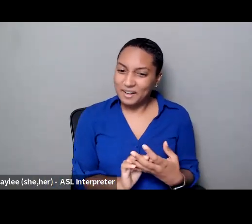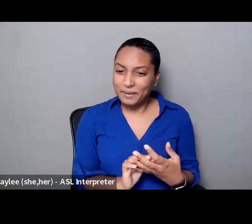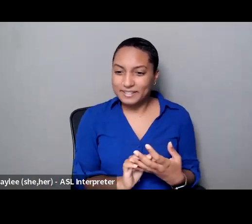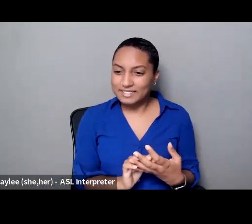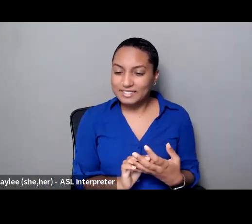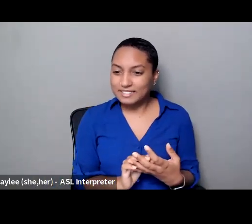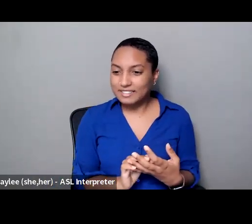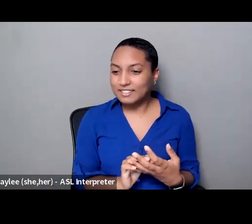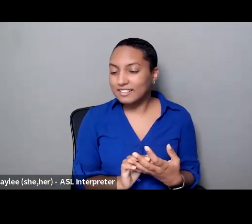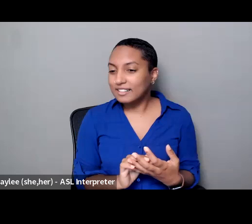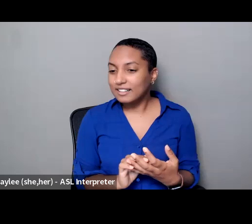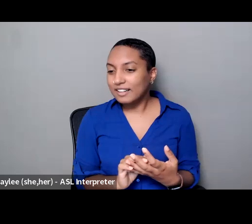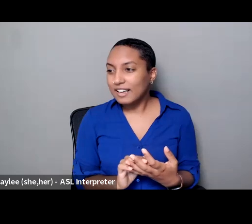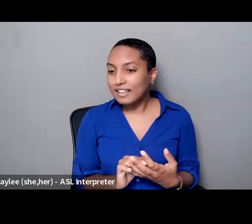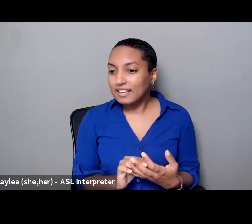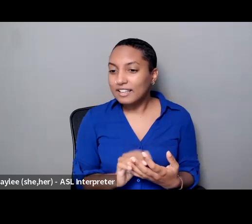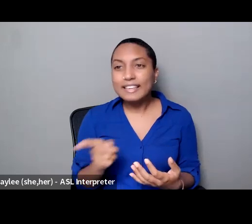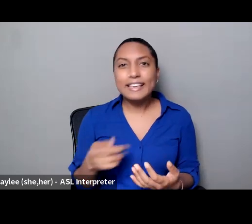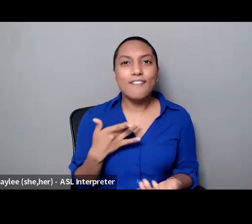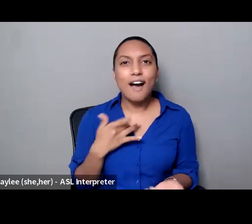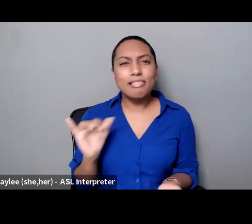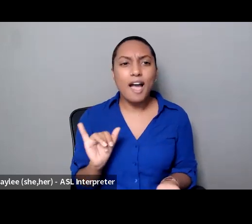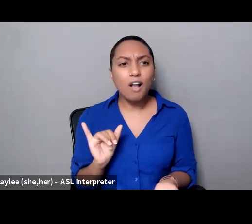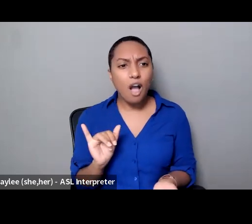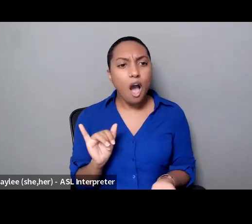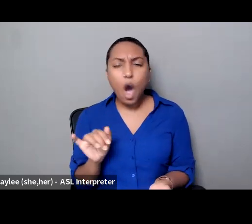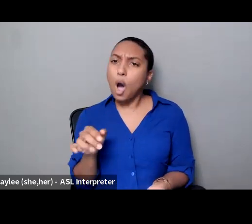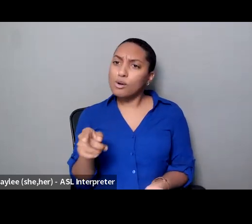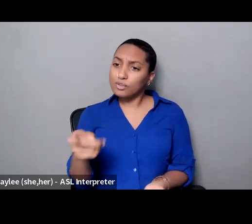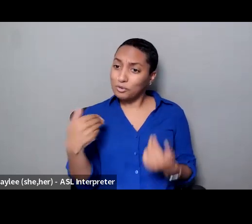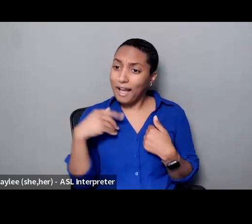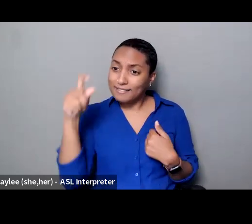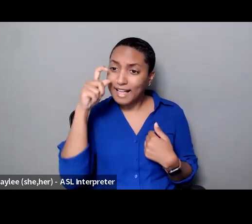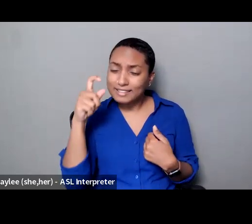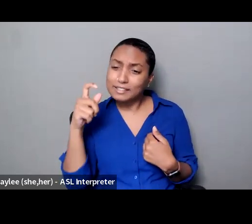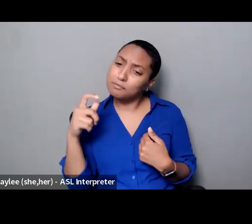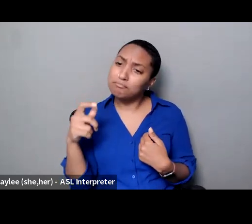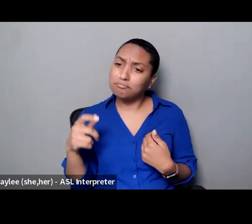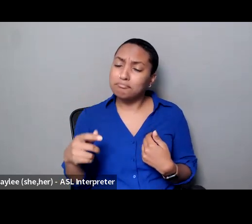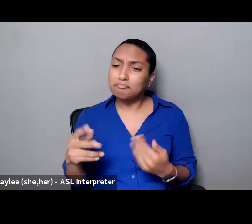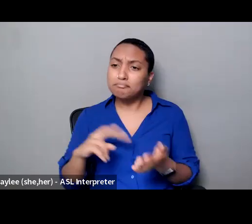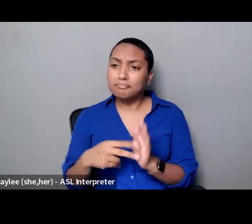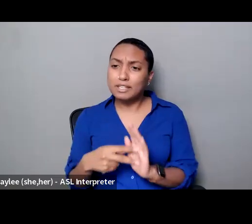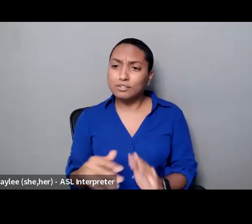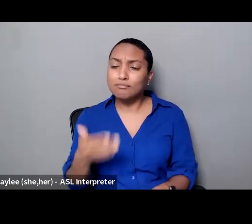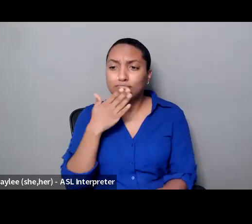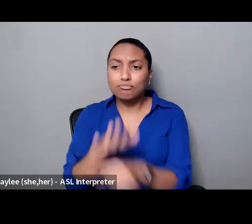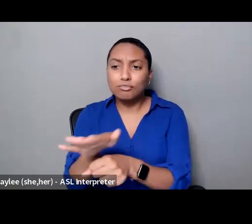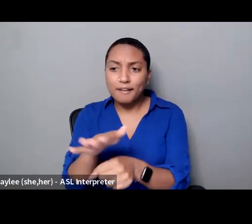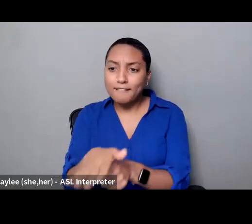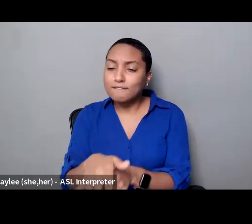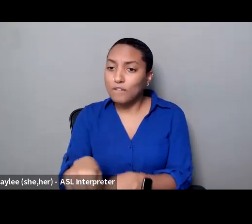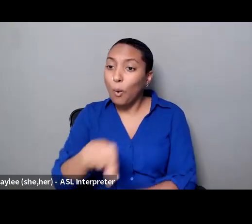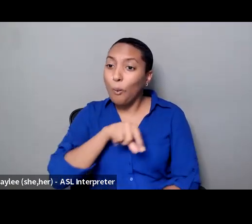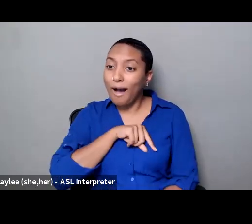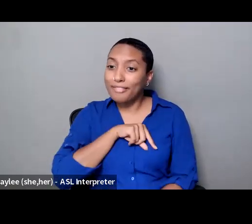these folks had that he felt like would qualify them to be a person with a disability so that they could meet this